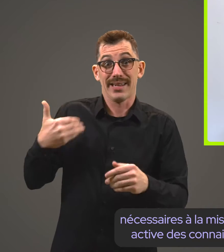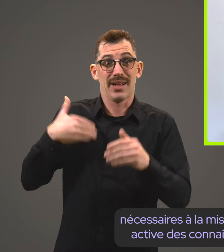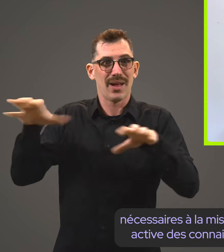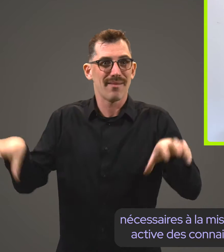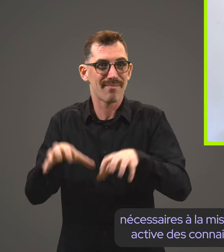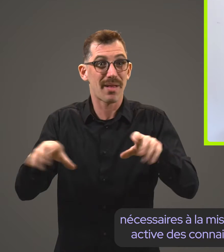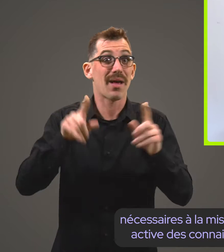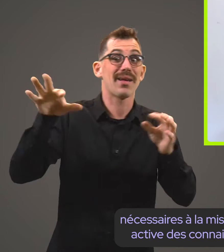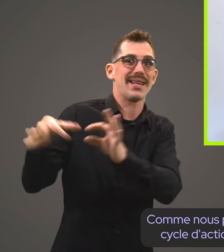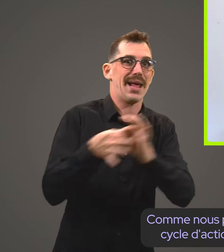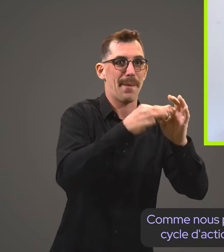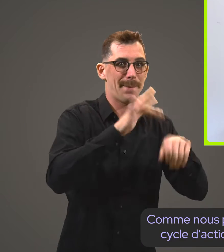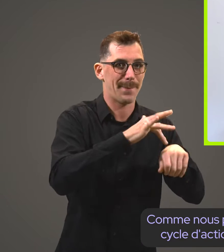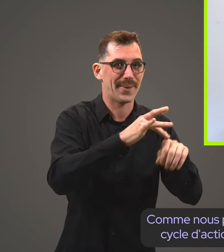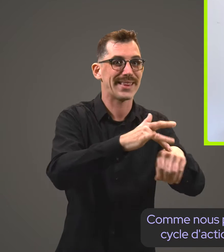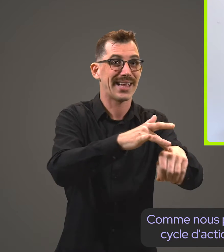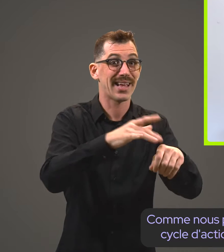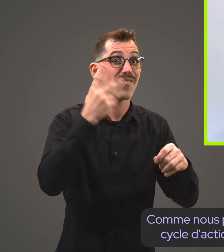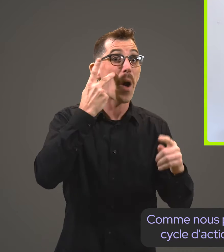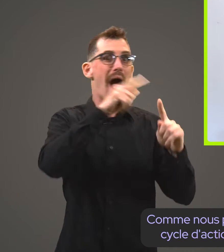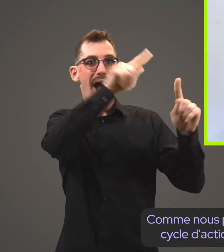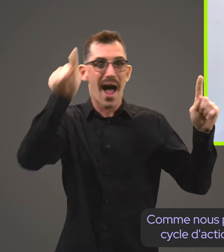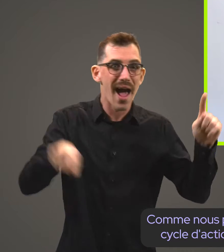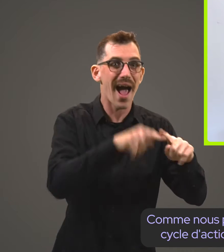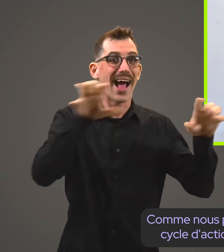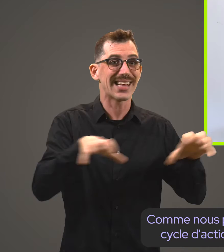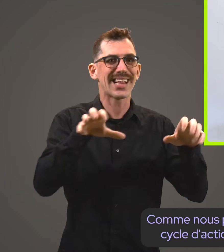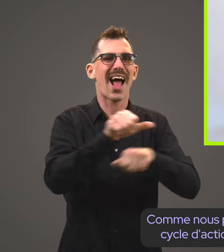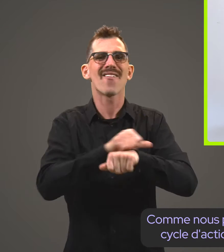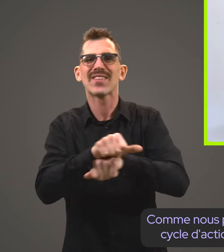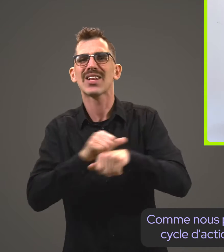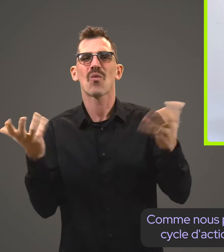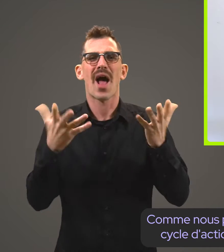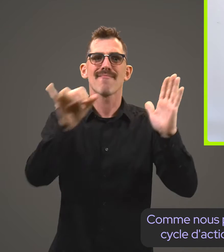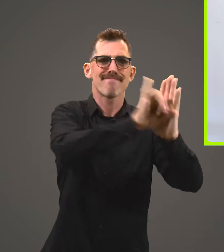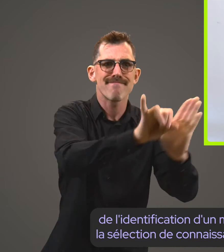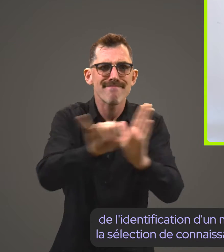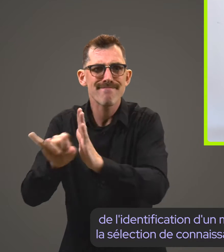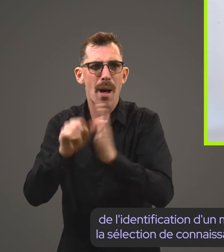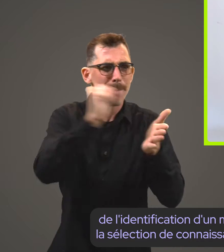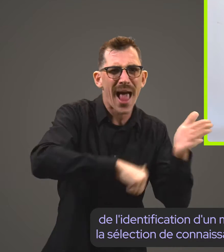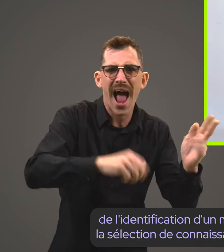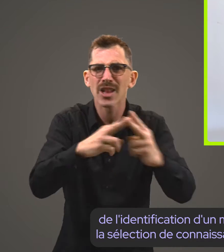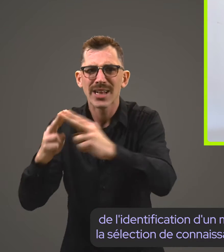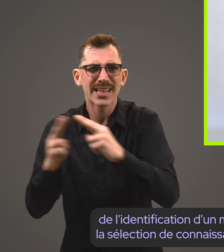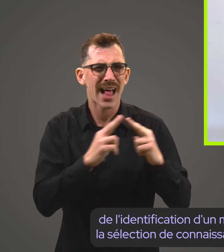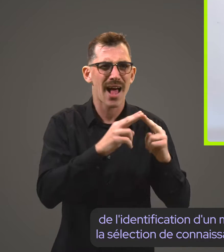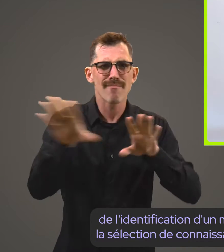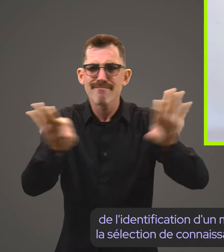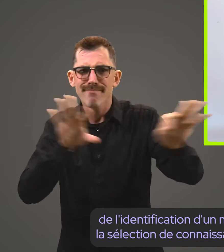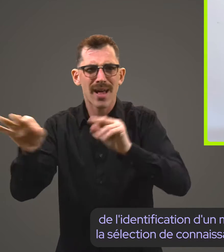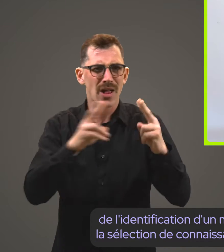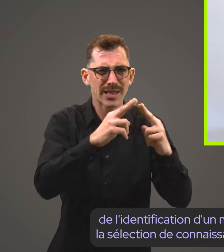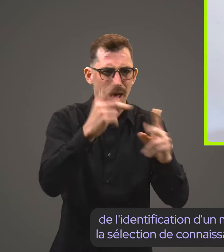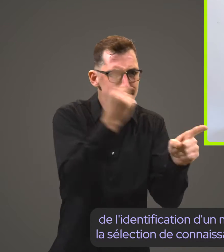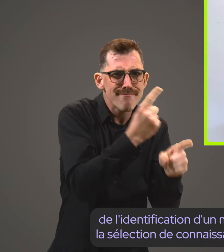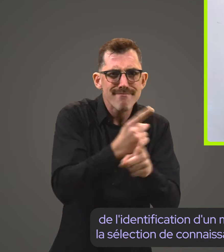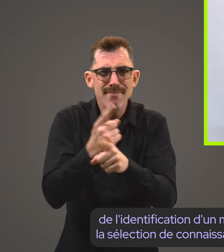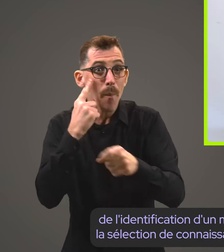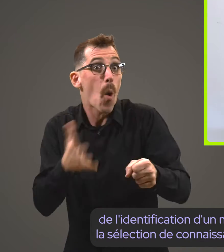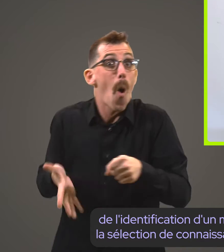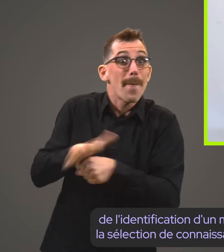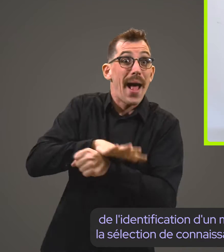in practice. As we can see in the action cycle, activities include everything from identifying a knowledge gap